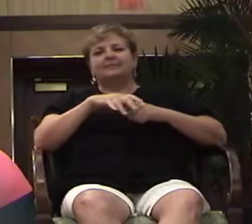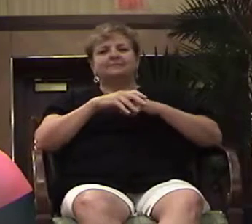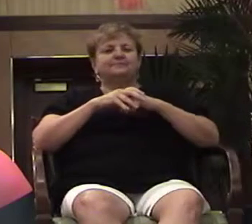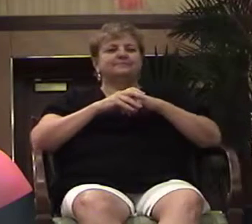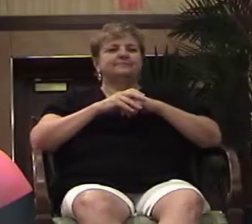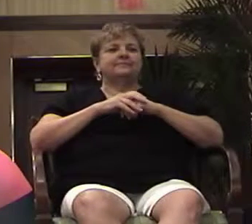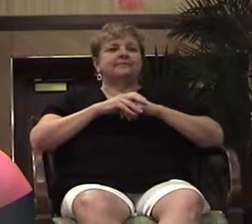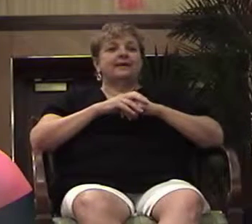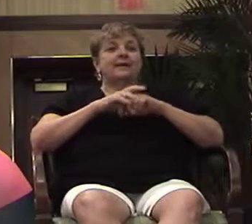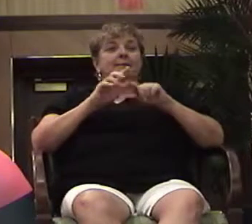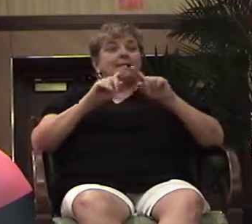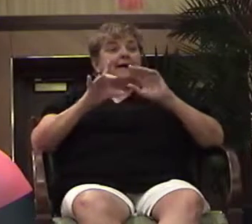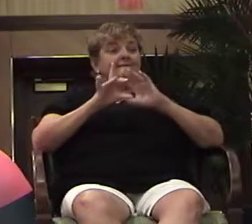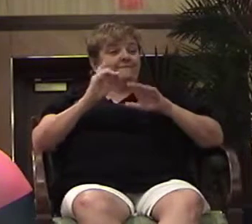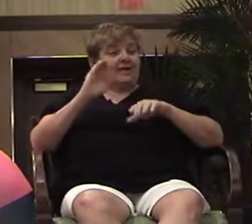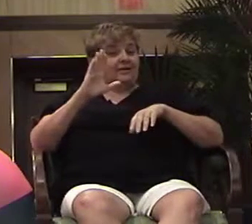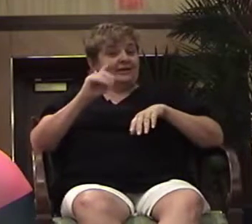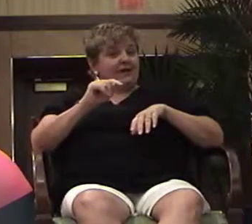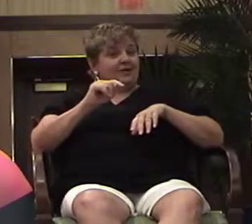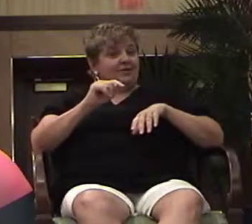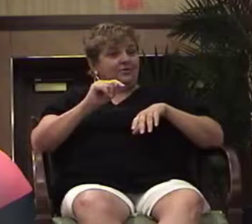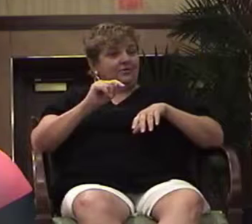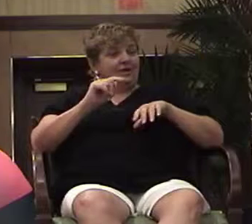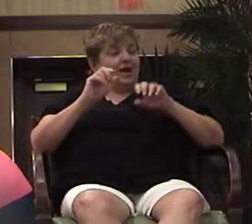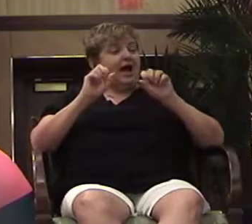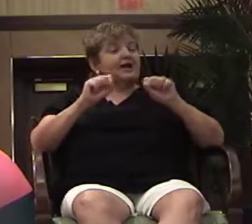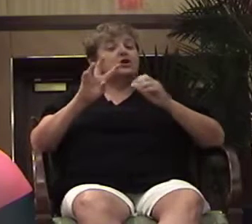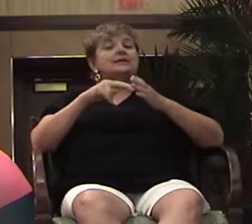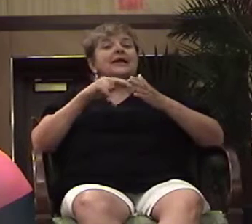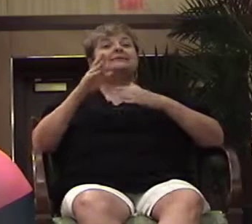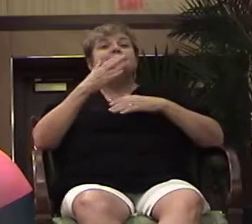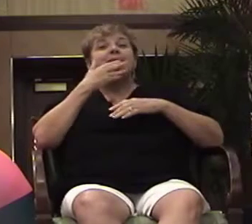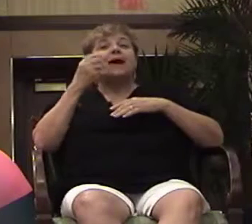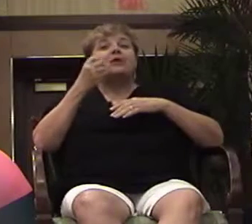But I found out that I could drink better, I could dance better if I had a drink.